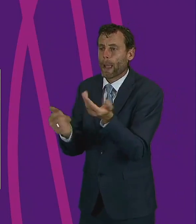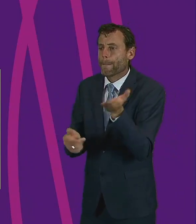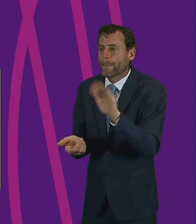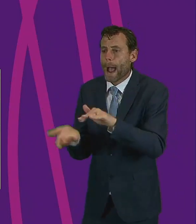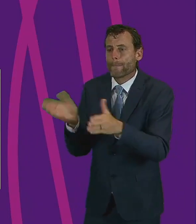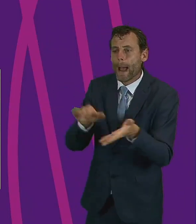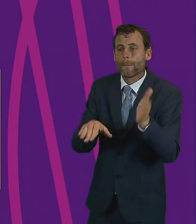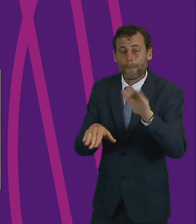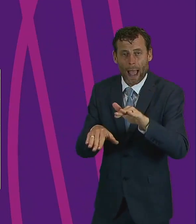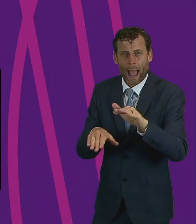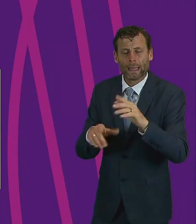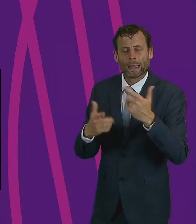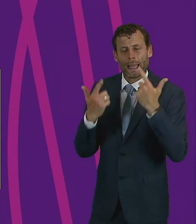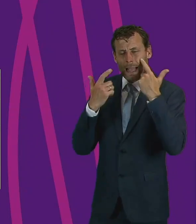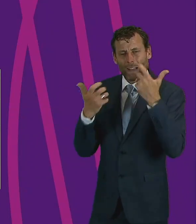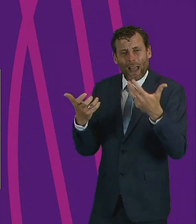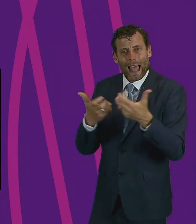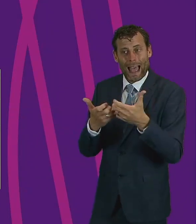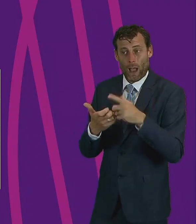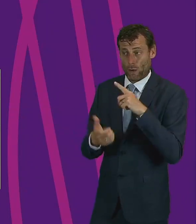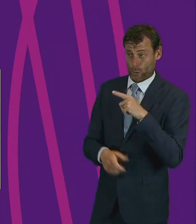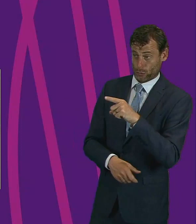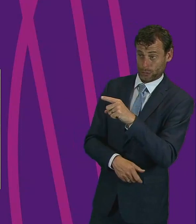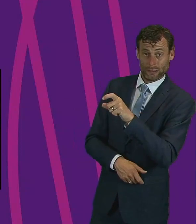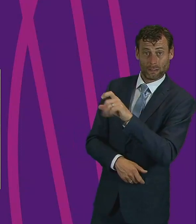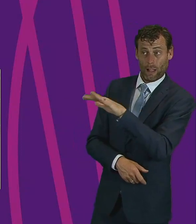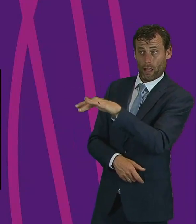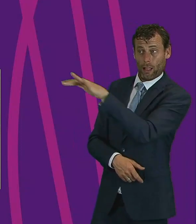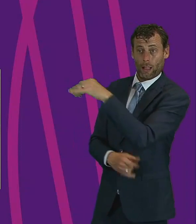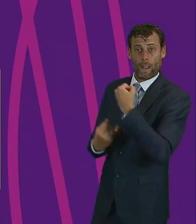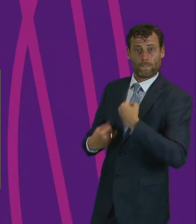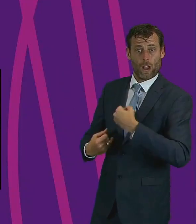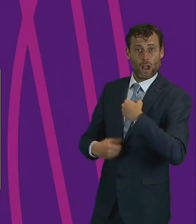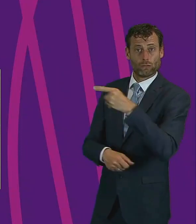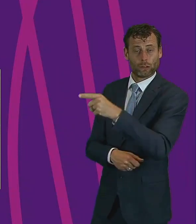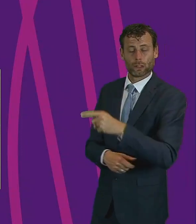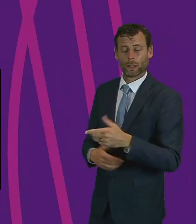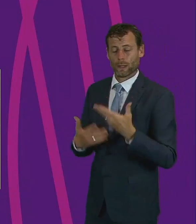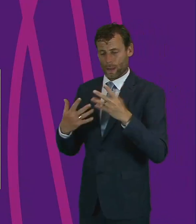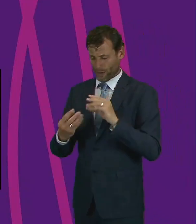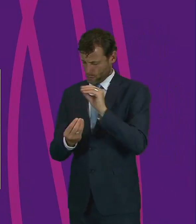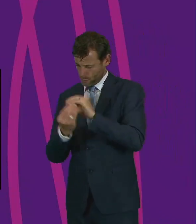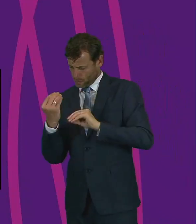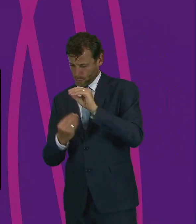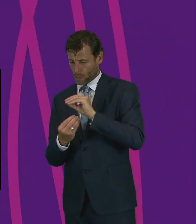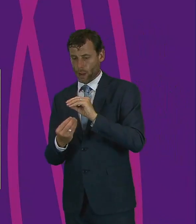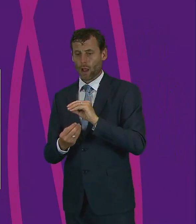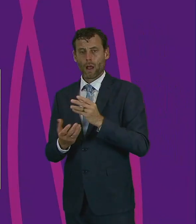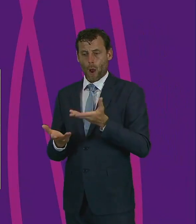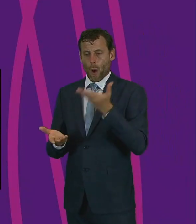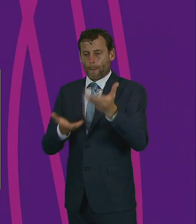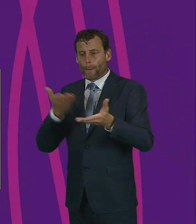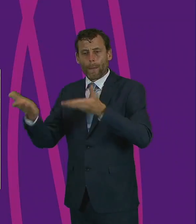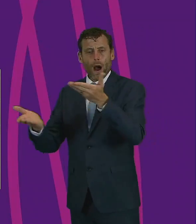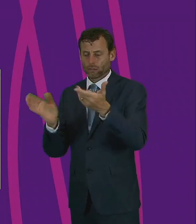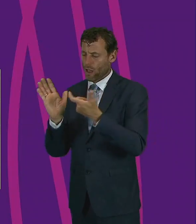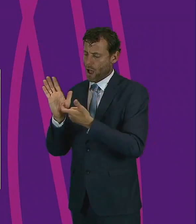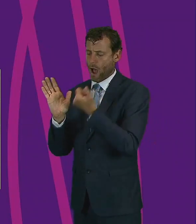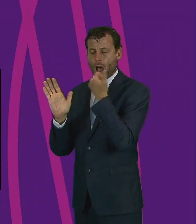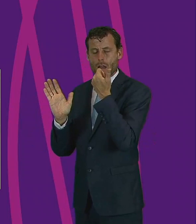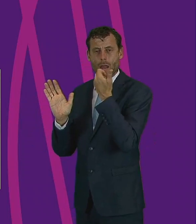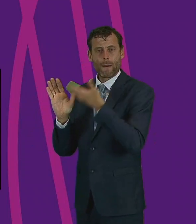virus remains. The latest estimates based on modelling tell us that COVID-19 reproduction rate, the R rate, is